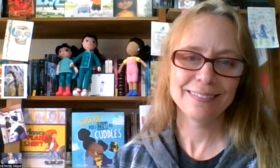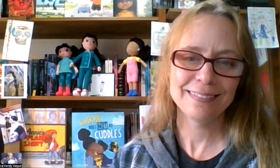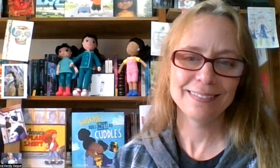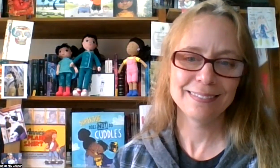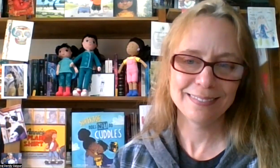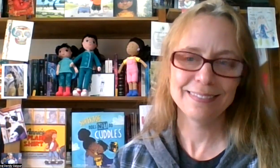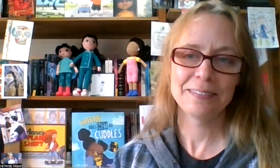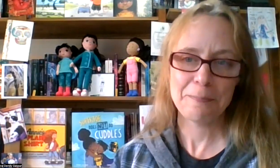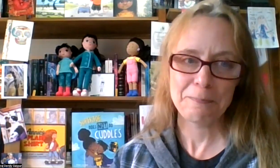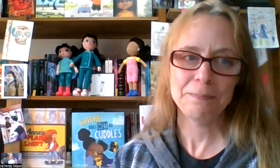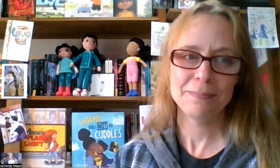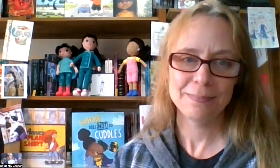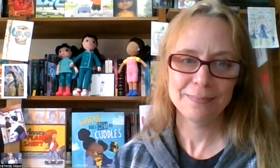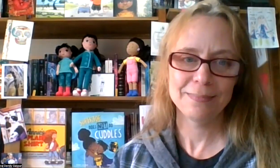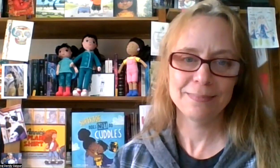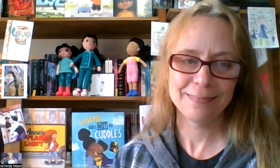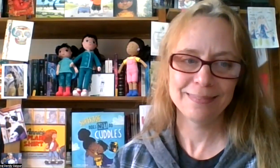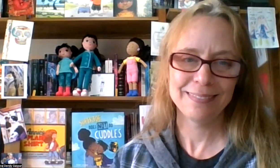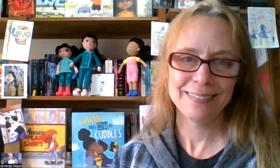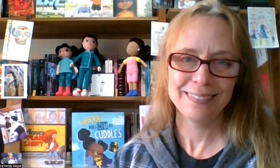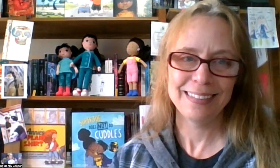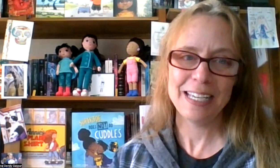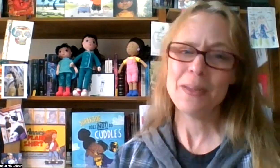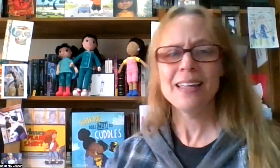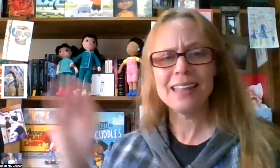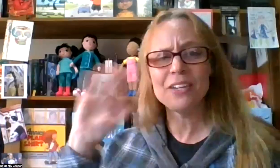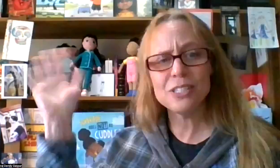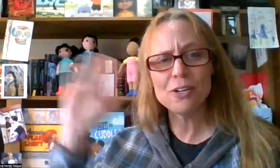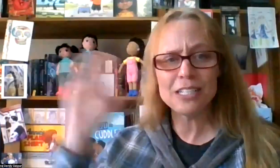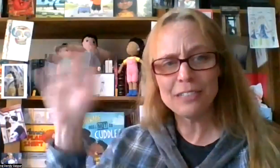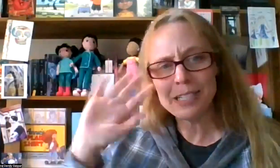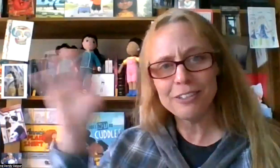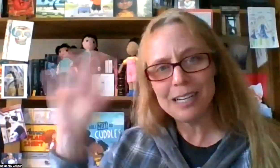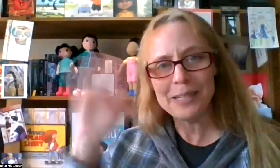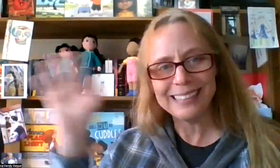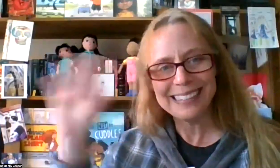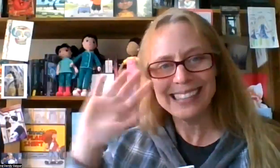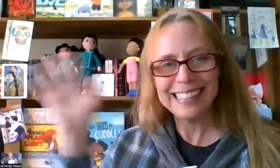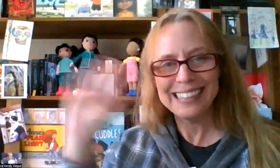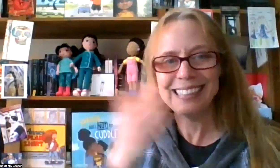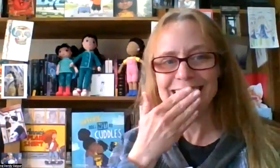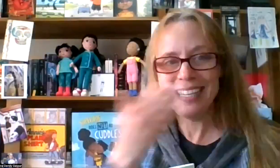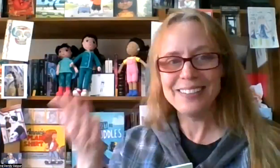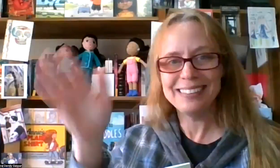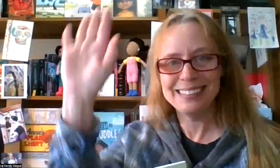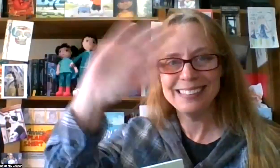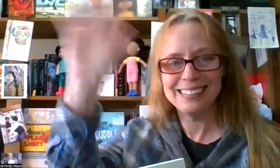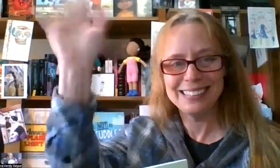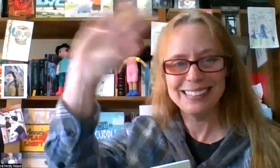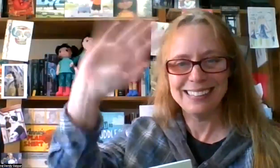flexibility, compromise. Go and have a great day, everyone. Thank you. Yep. Thank you so much, everybody, for coming. Goodbye. Thank you.